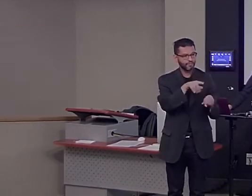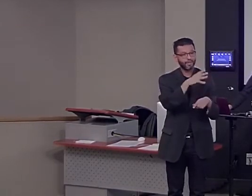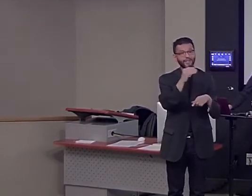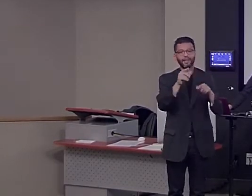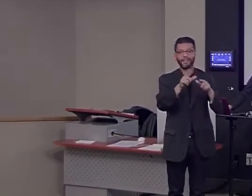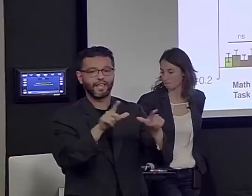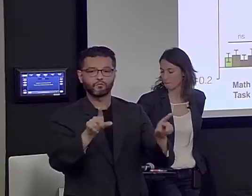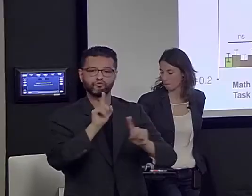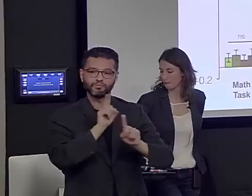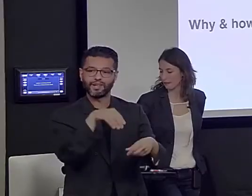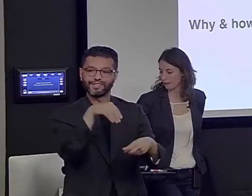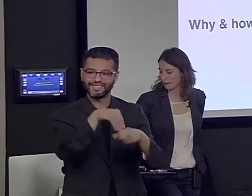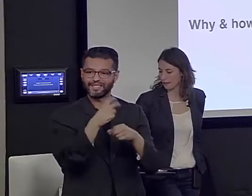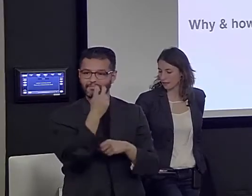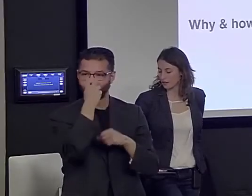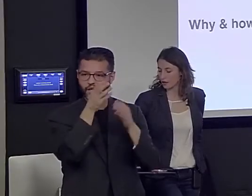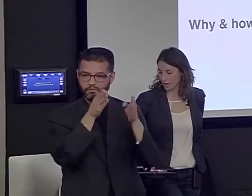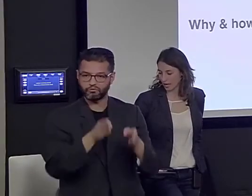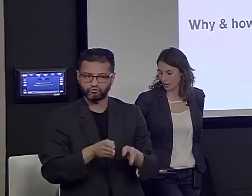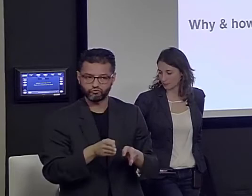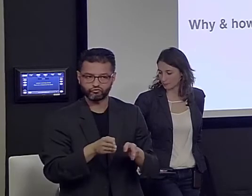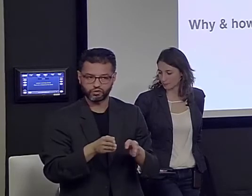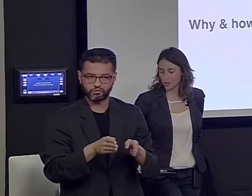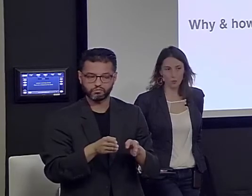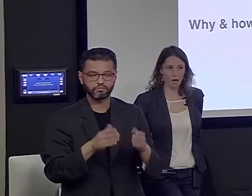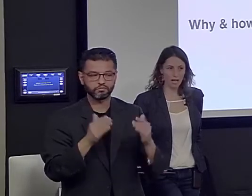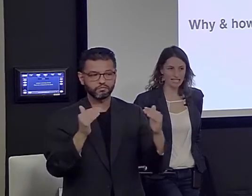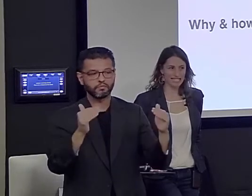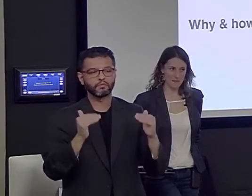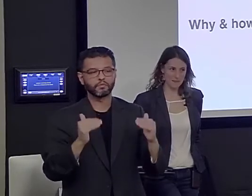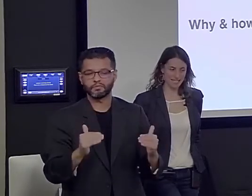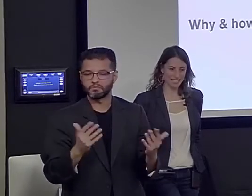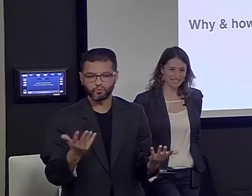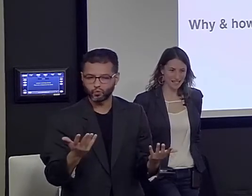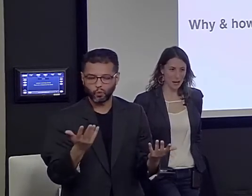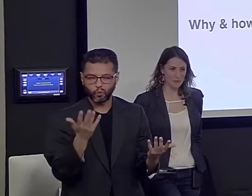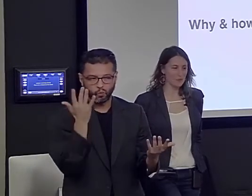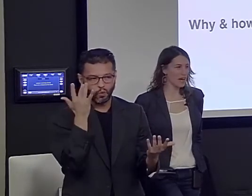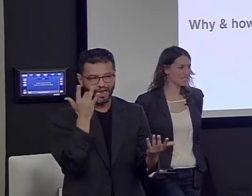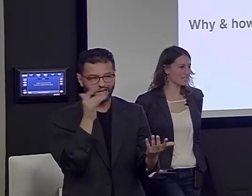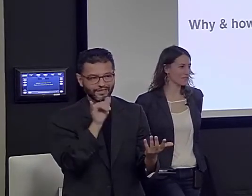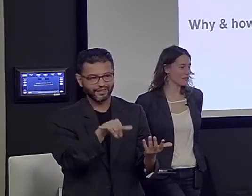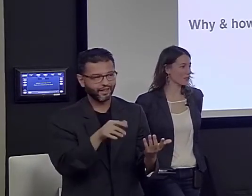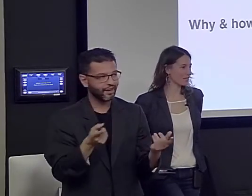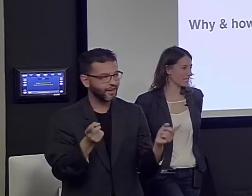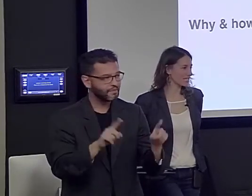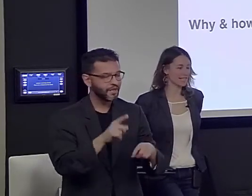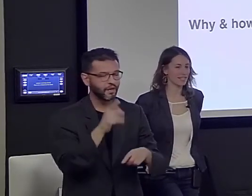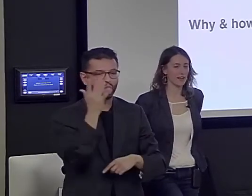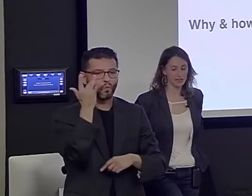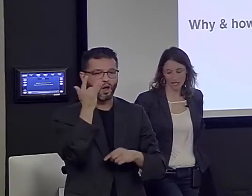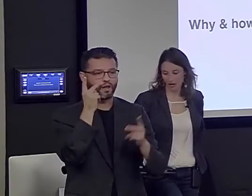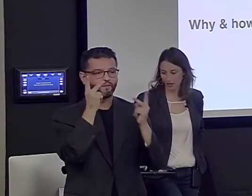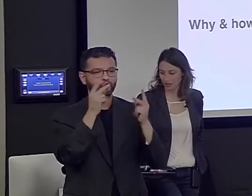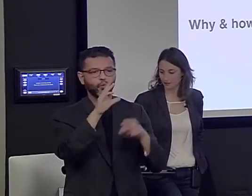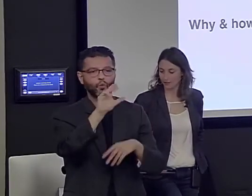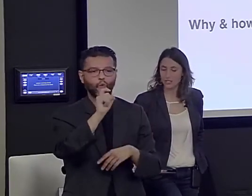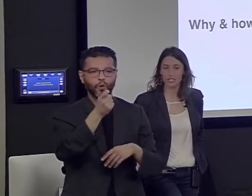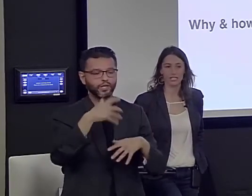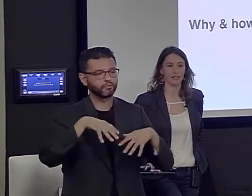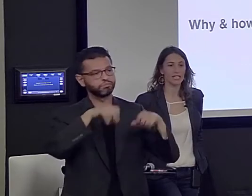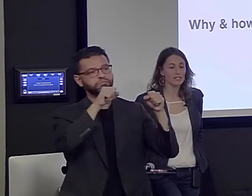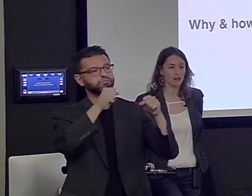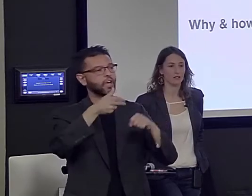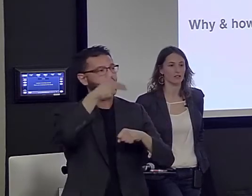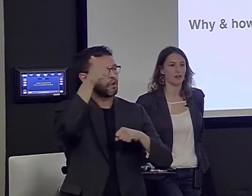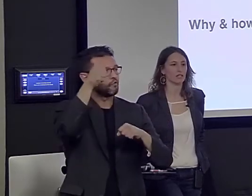in a blind person. Okay, so why is this happening? Why is the visual cortex taking on these higher cognitive